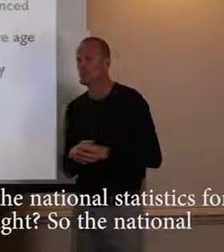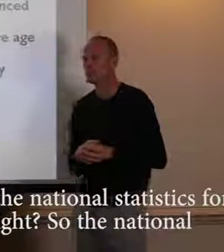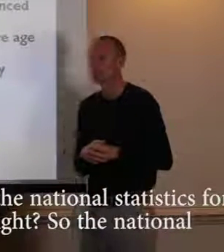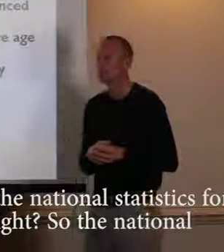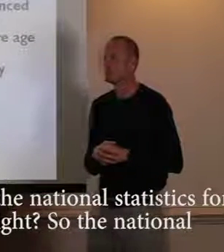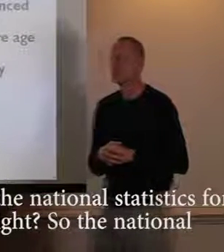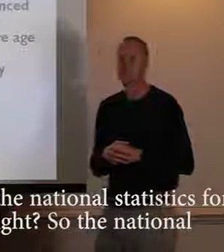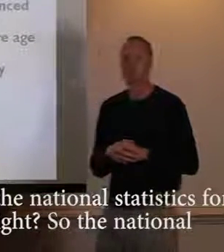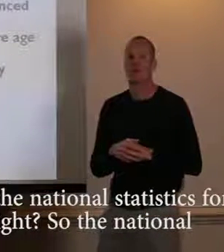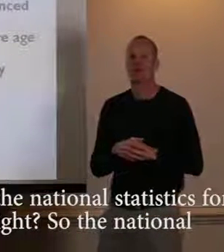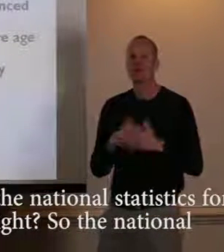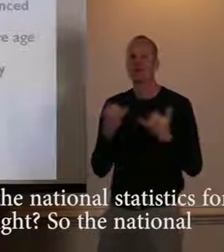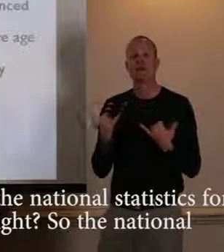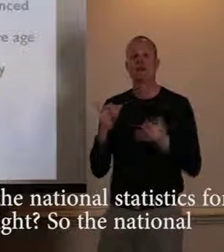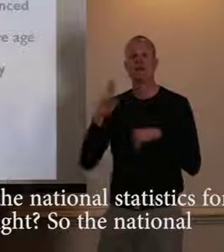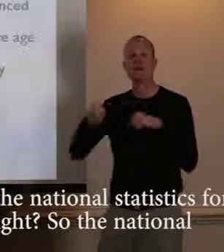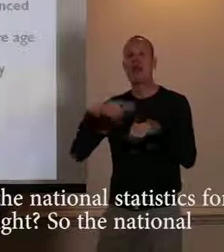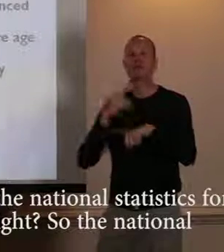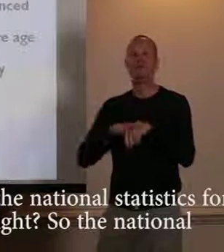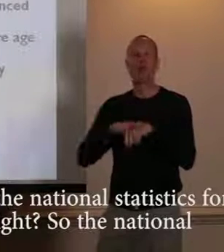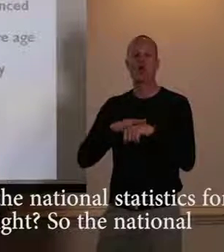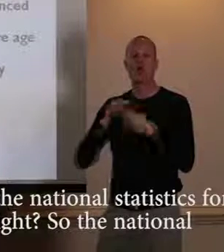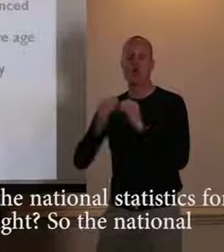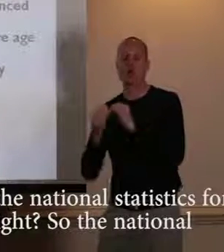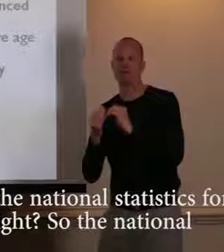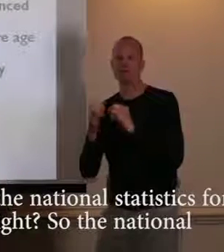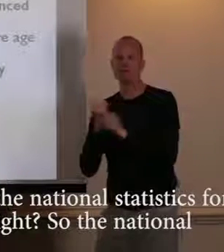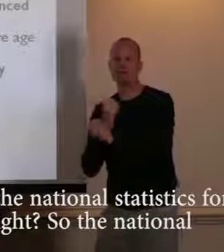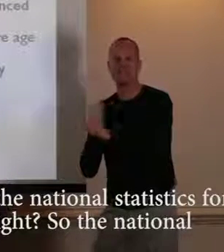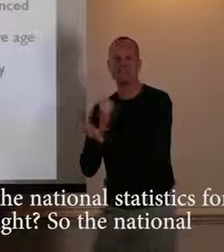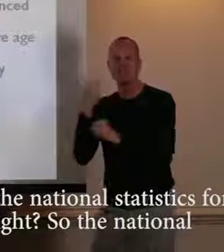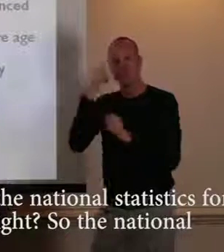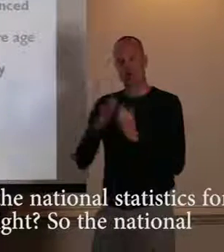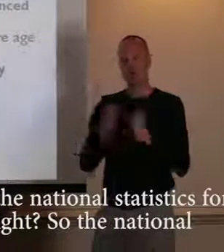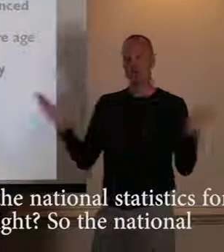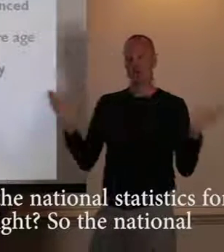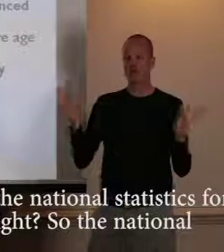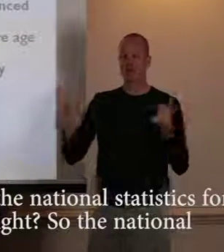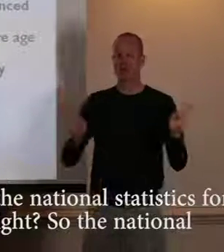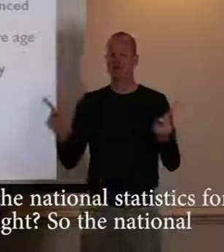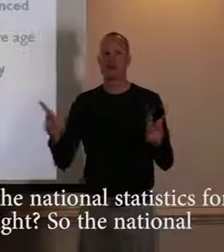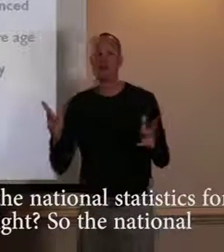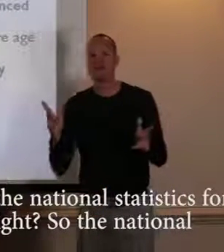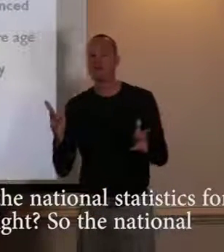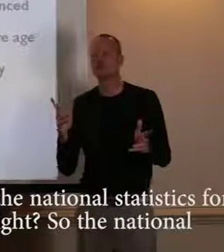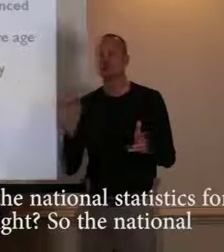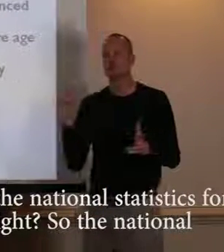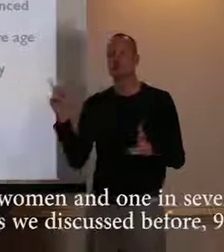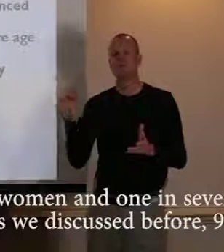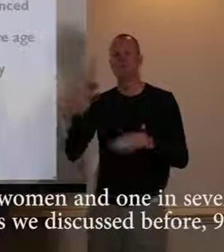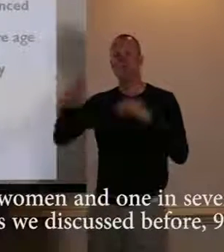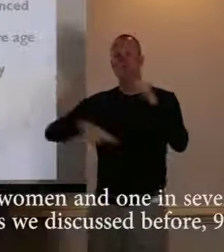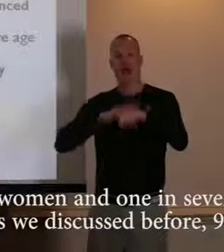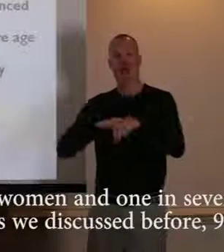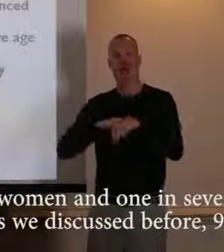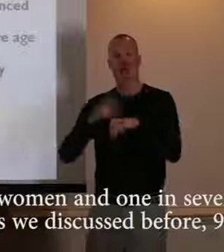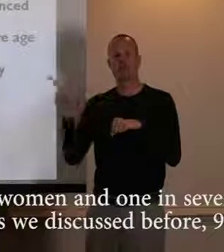So here's some national statistics for just the general population, right? So the national statistics are that 1